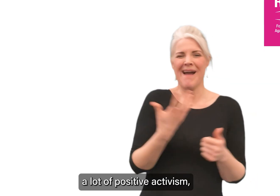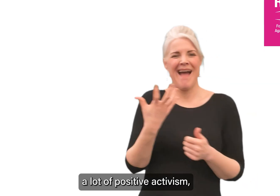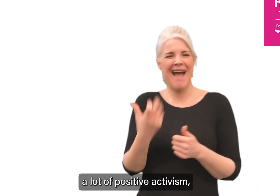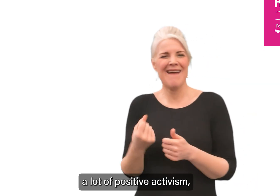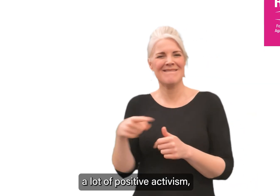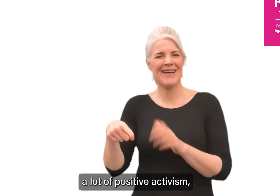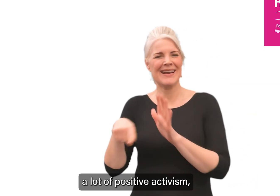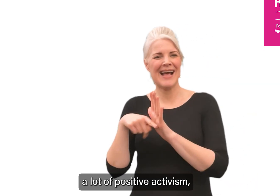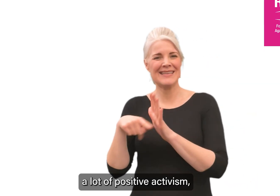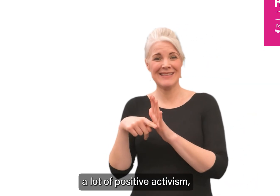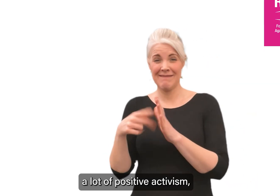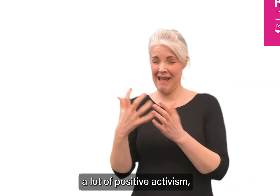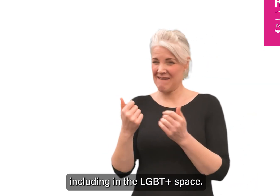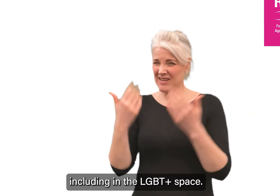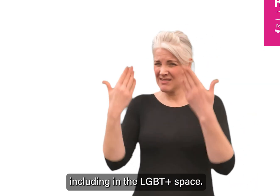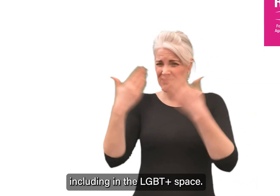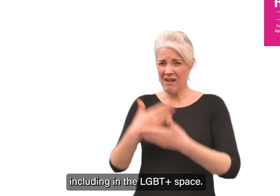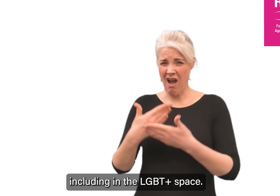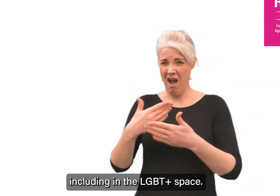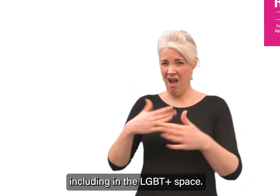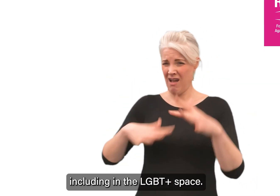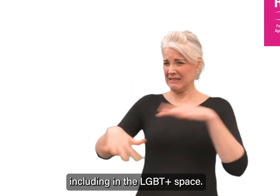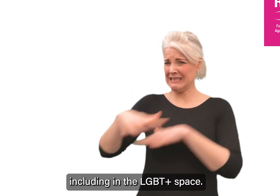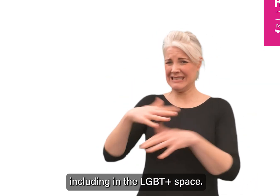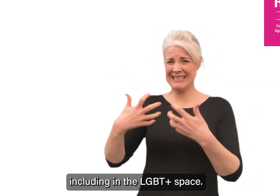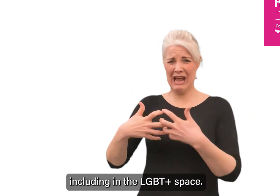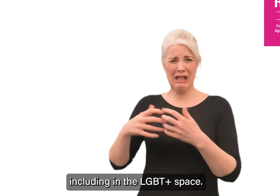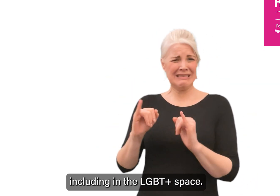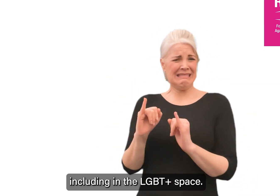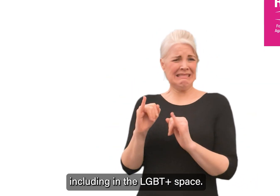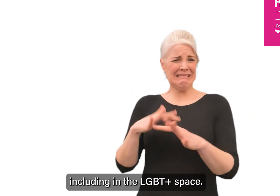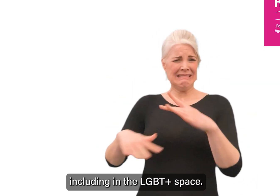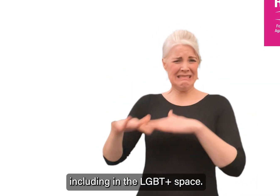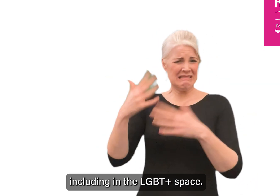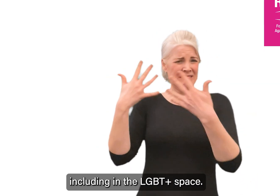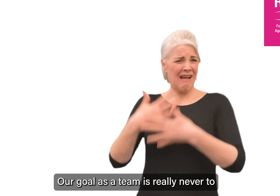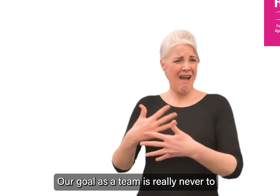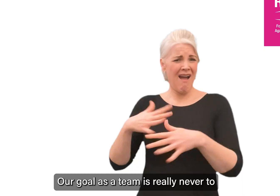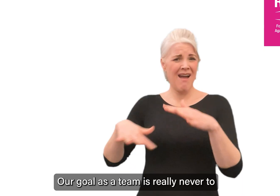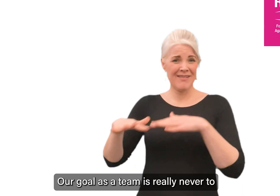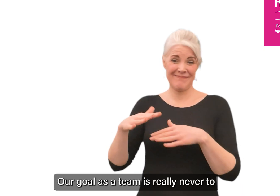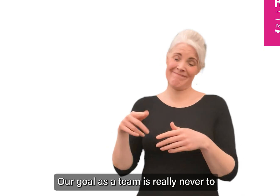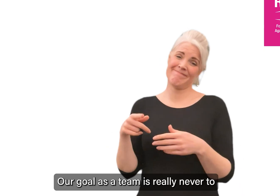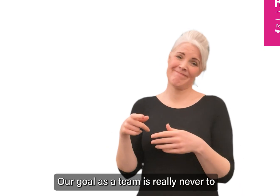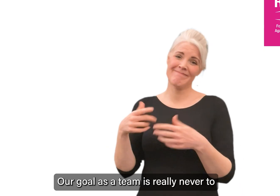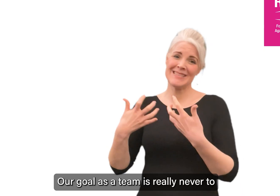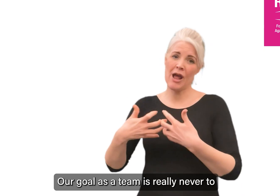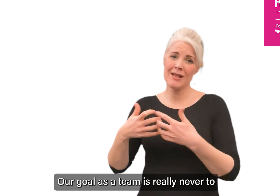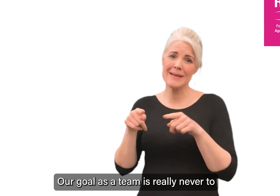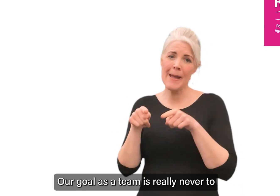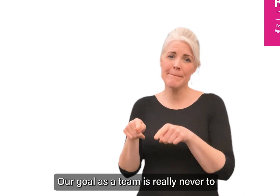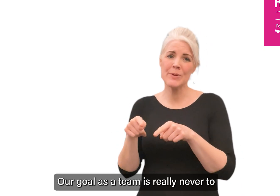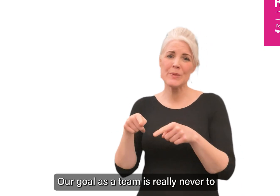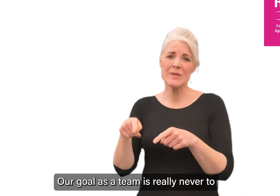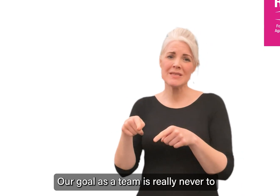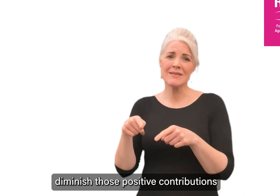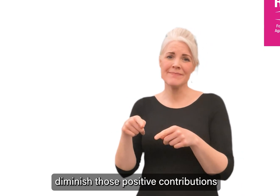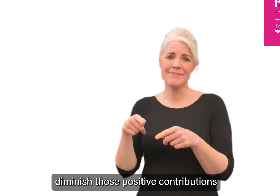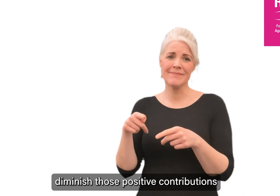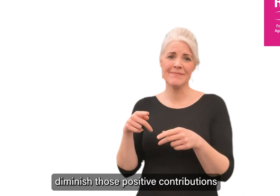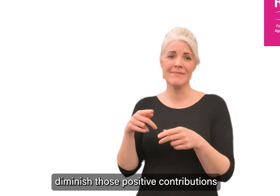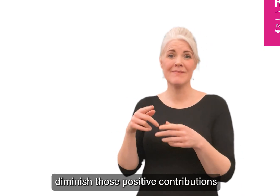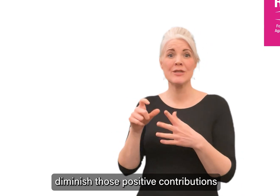a lot of positive activism, including in the LGBT plus space. Our goal as a team is really never